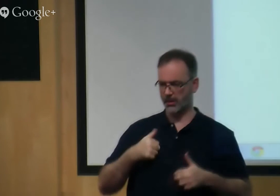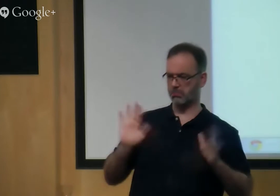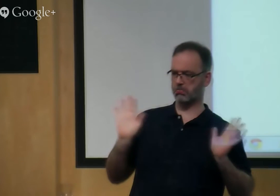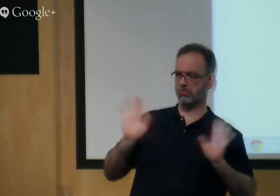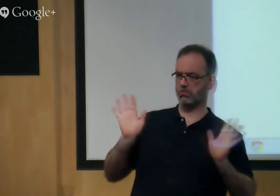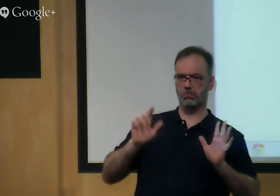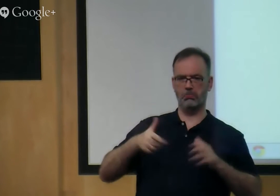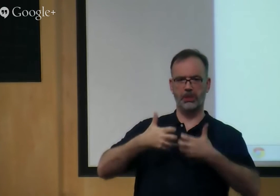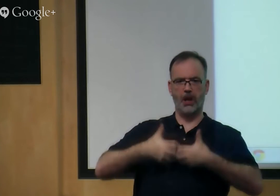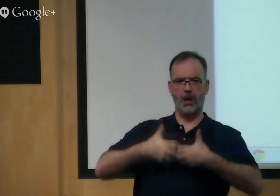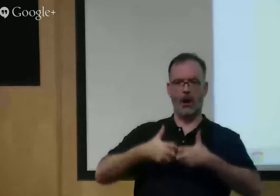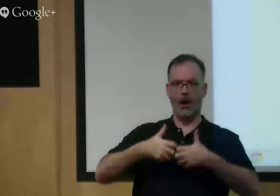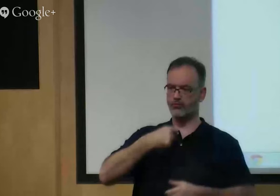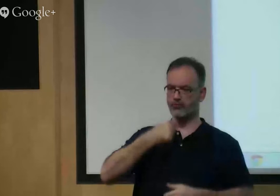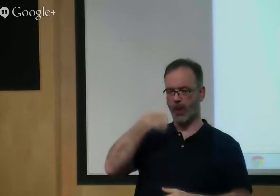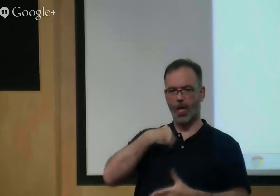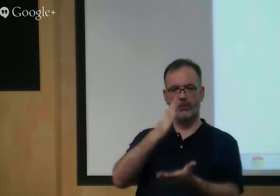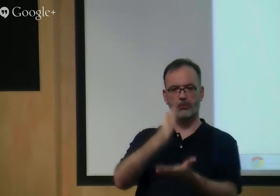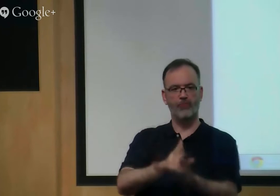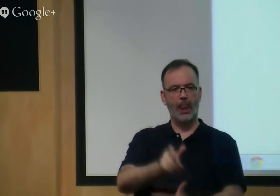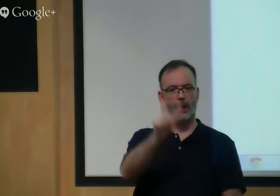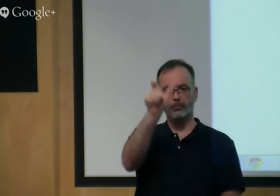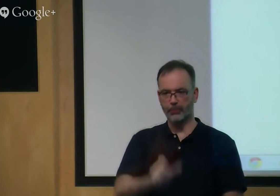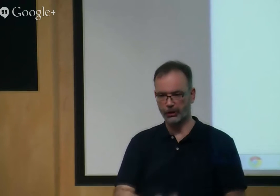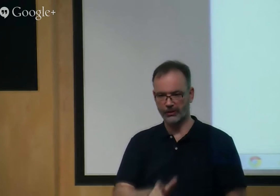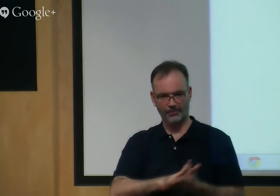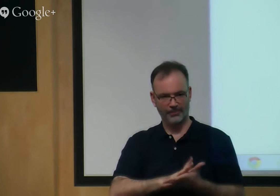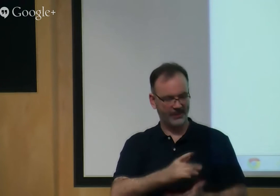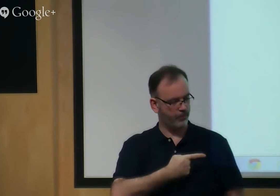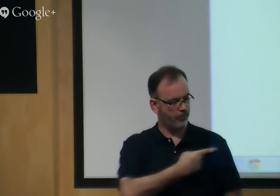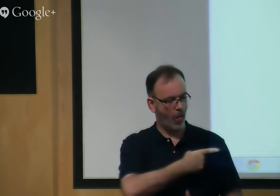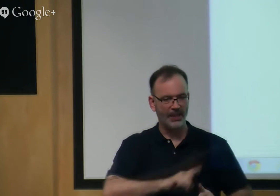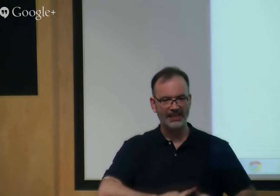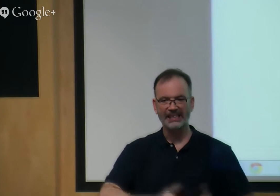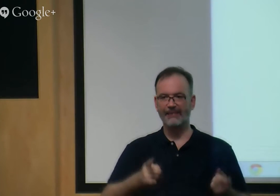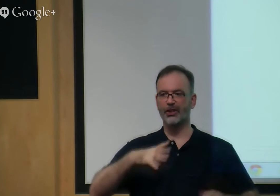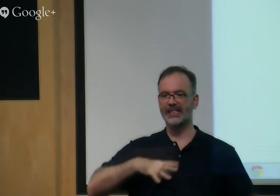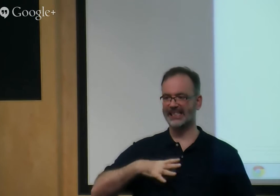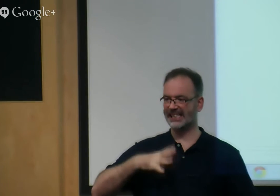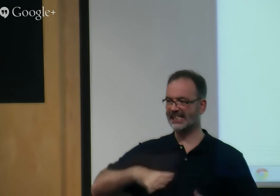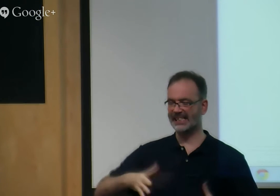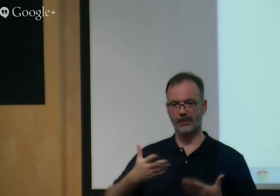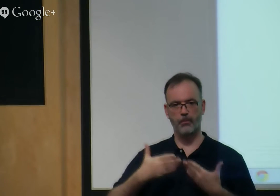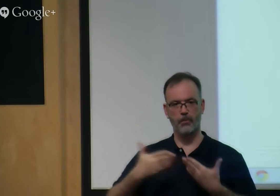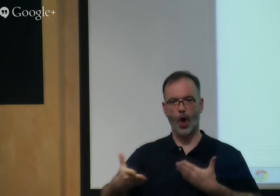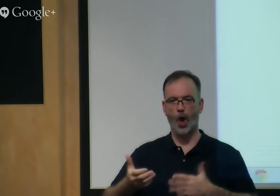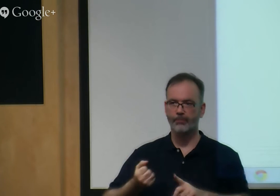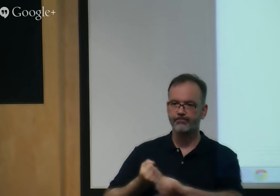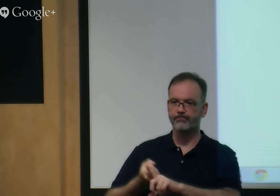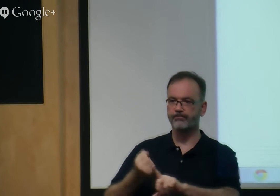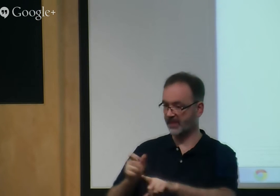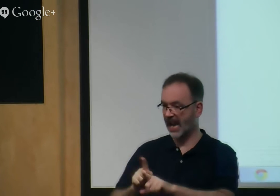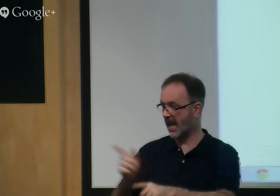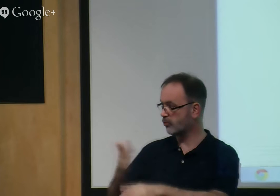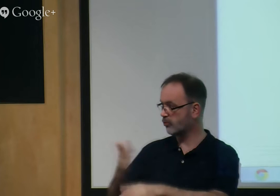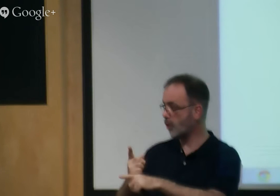sound video and different types of videos to be able to use the health service, and we need to build the self-confidence of the deaf people to be able to